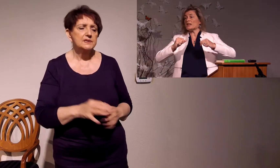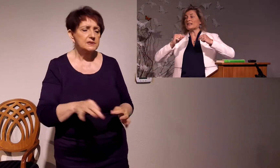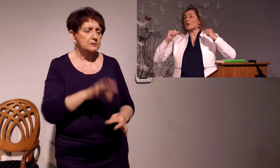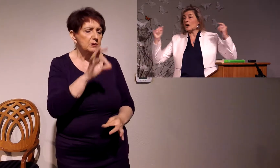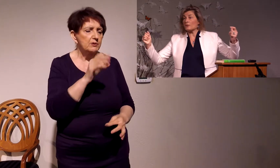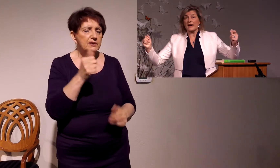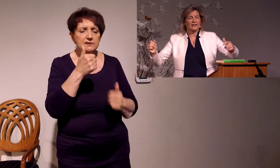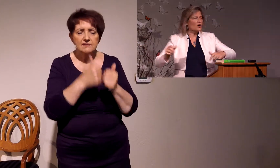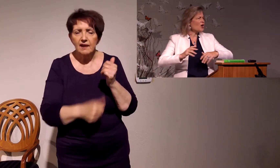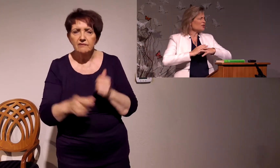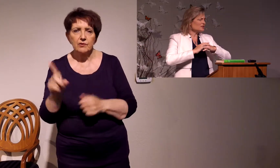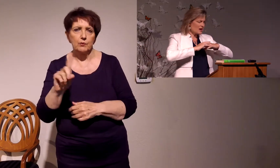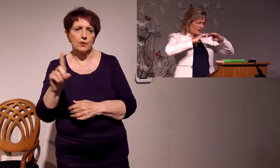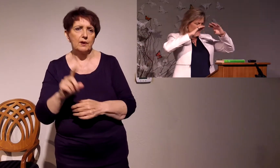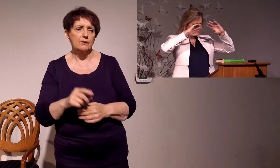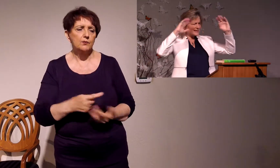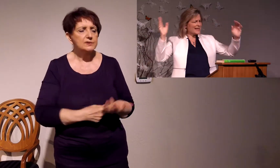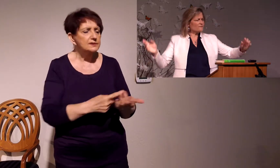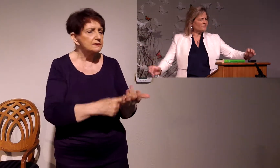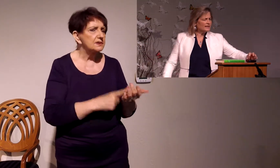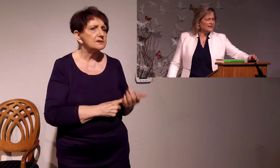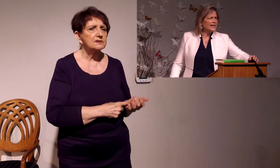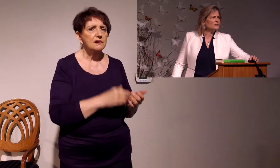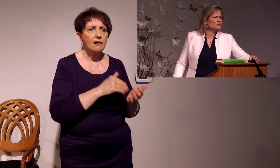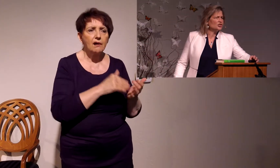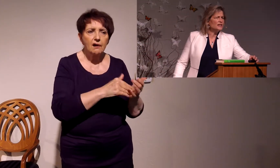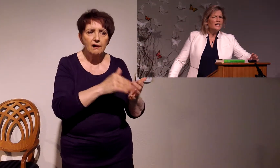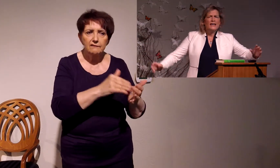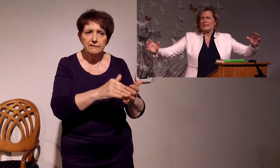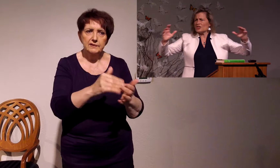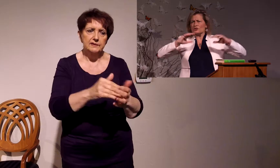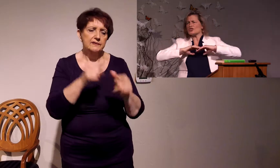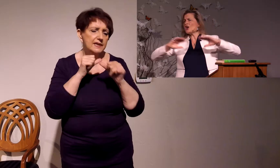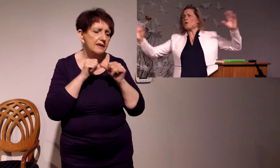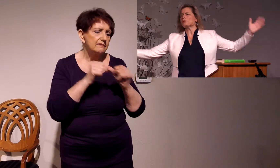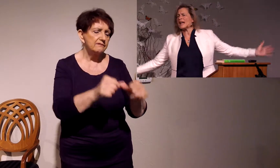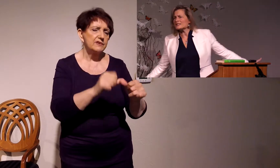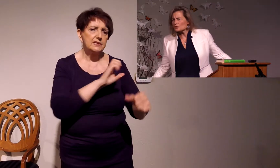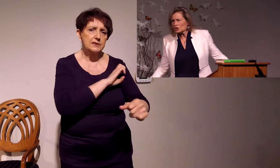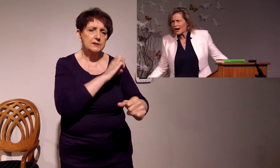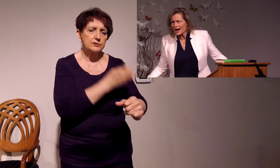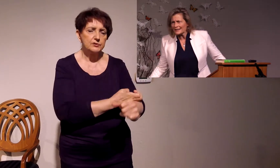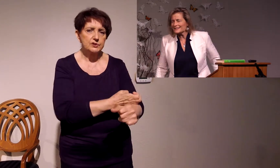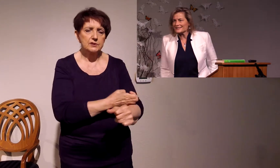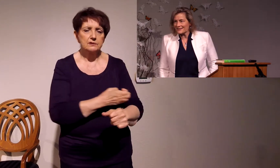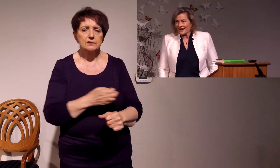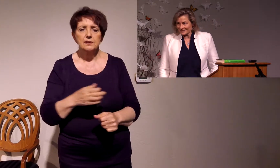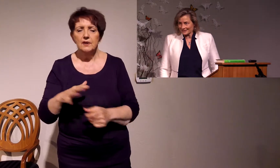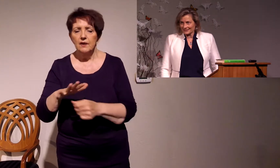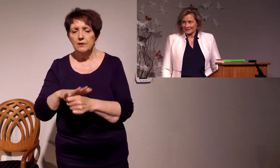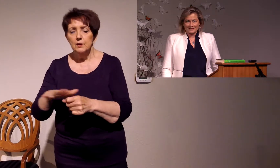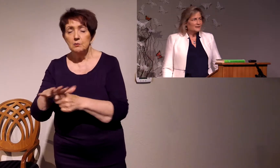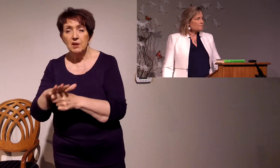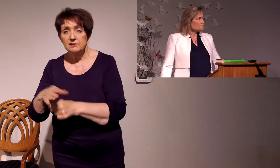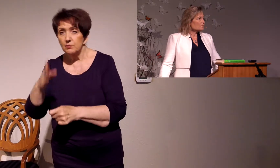everywhere. We talk about it all the time, this infinite energy. There's no place where God is